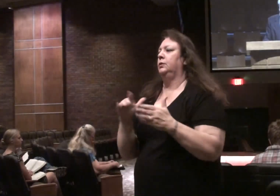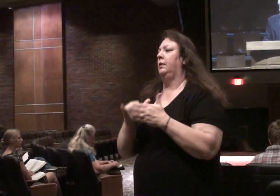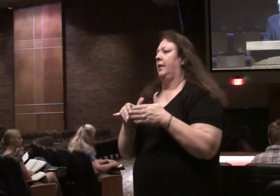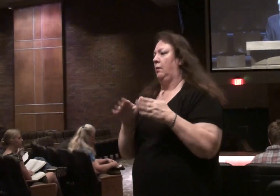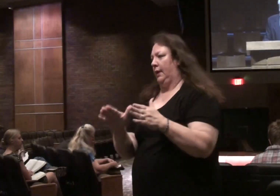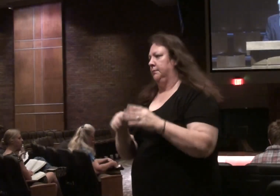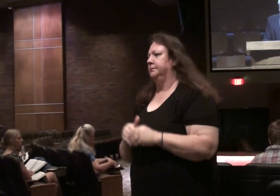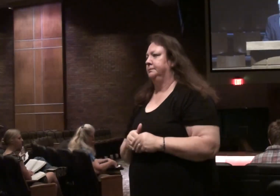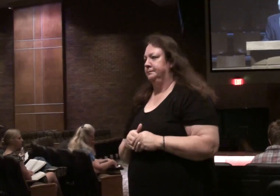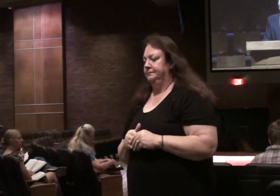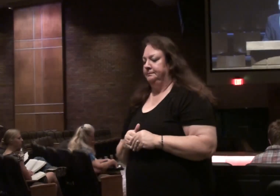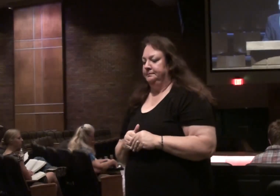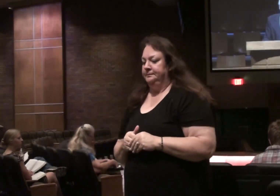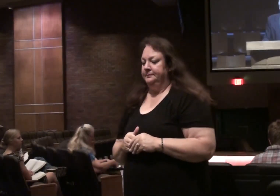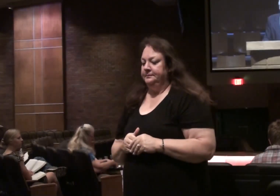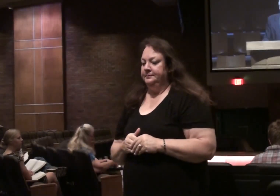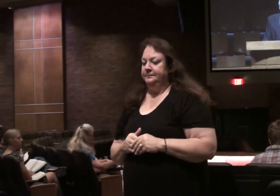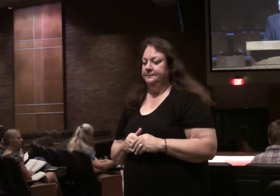ourselves.